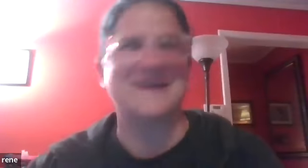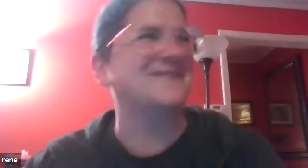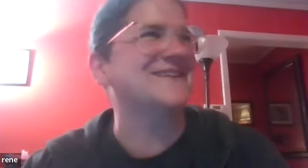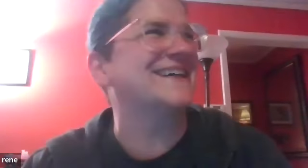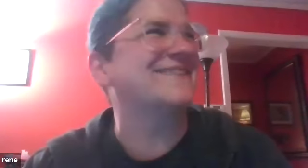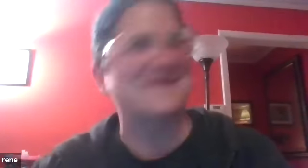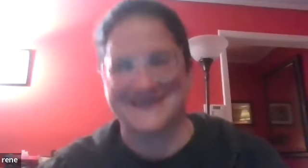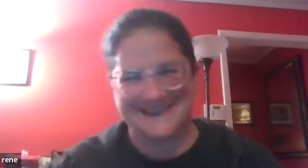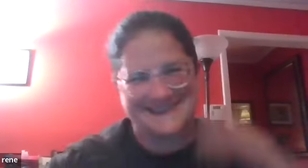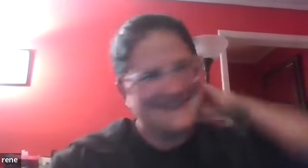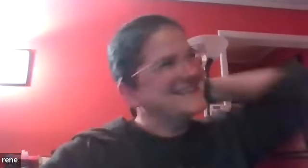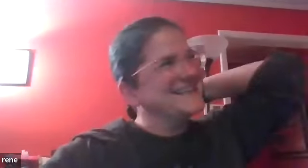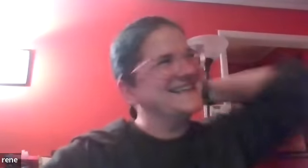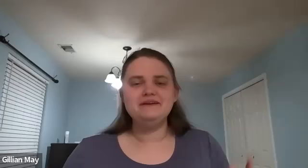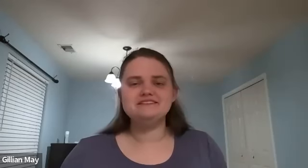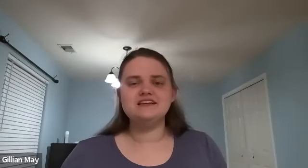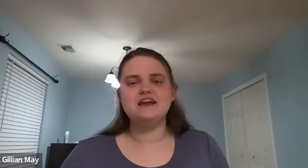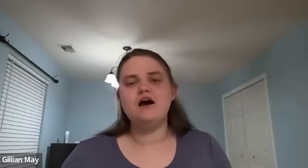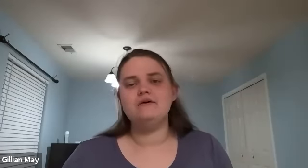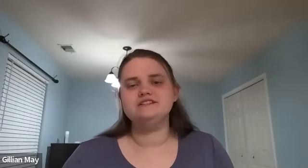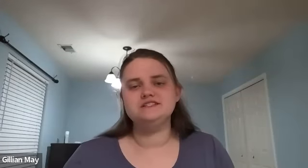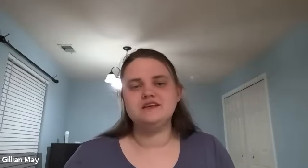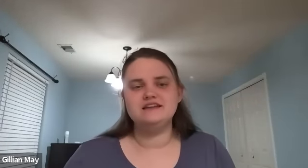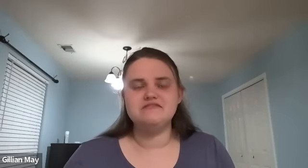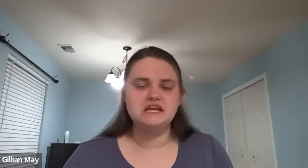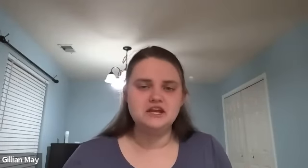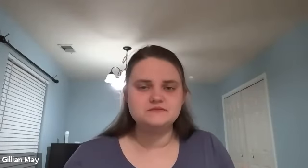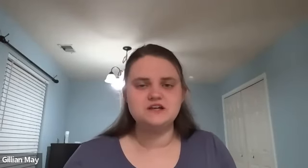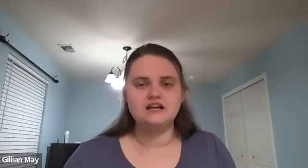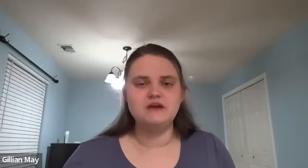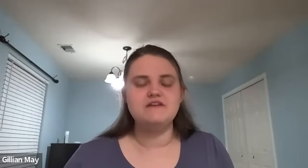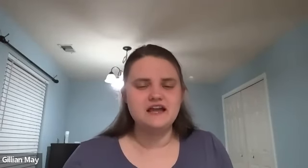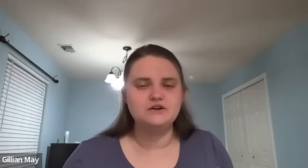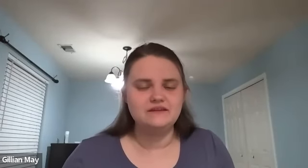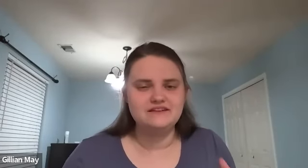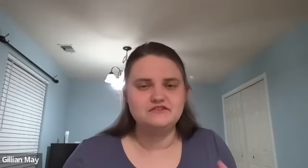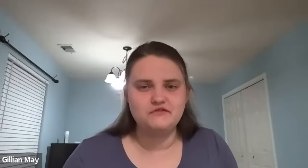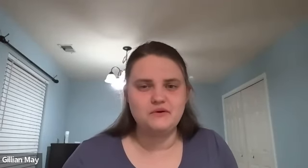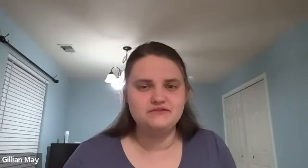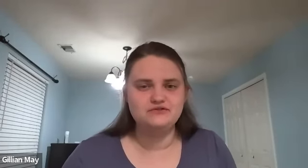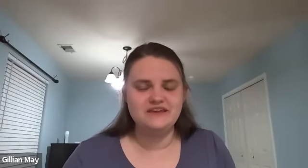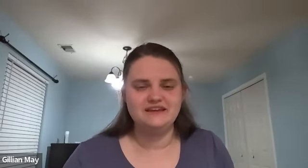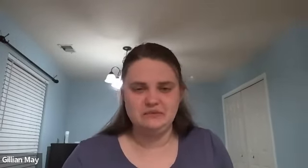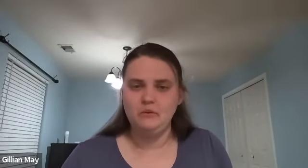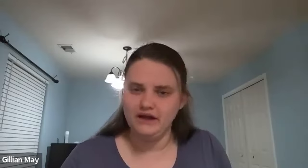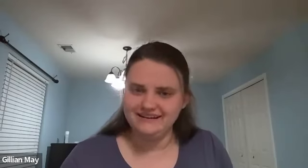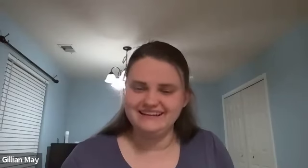hold on. I want to know about this. Probably because he's like, oh, it's just science. And then he hears me talking about if I could only live off of one food thing, it'd be what? And